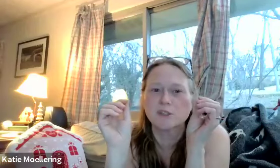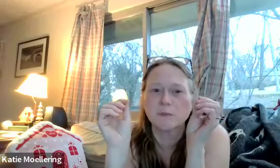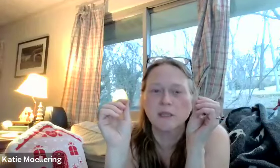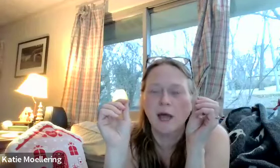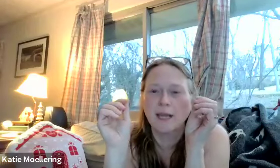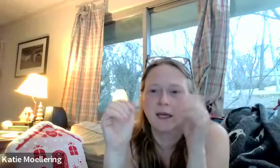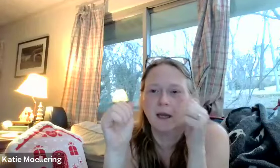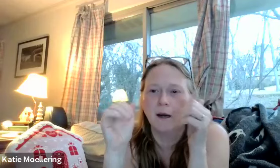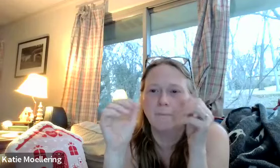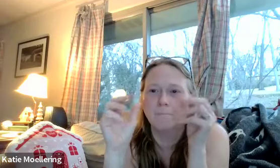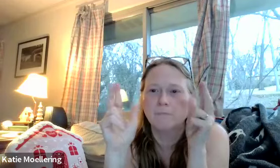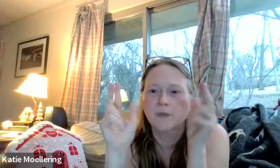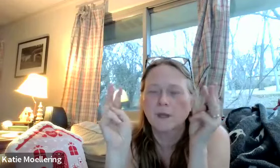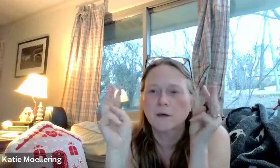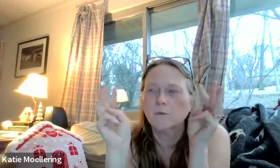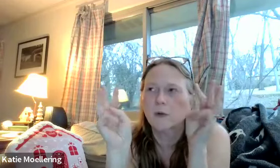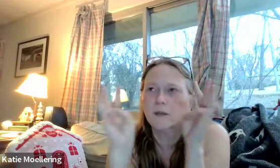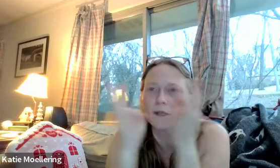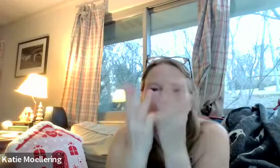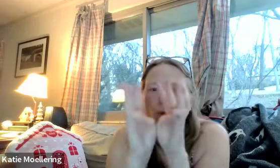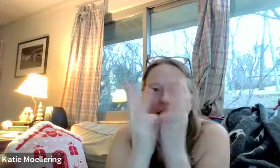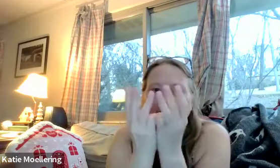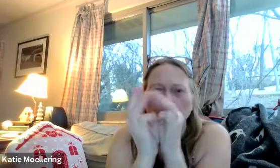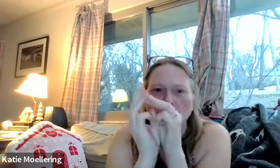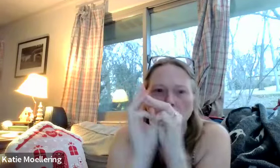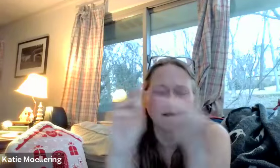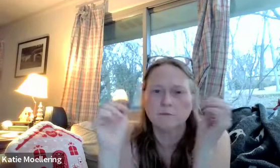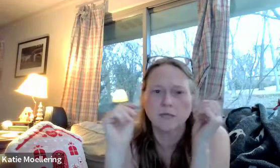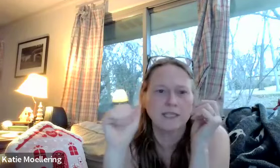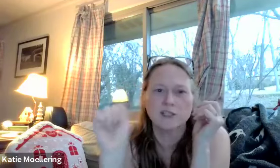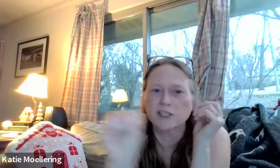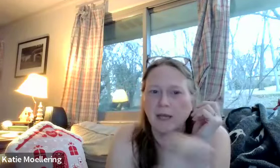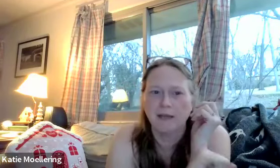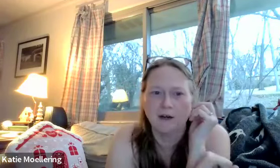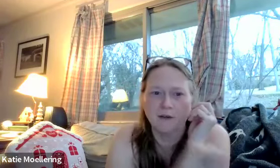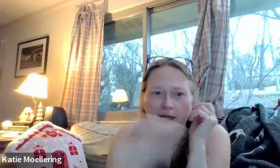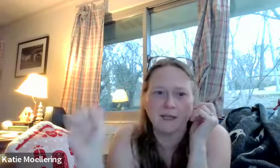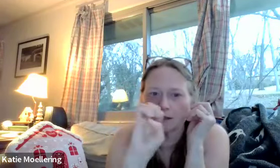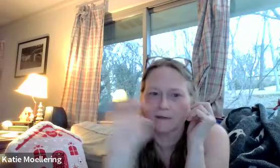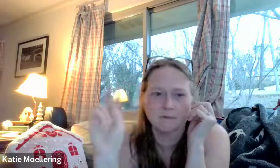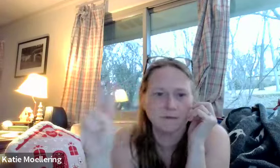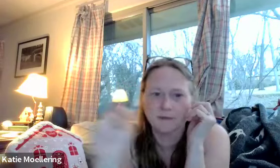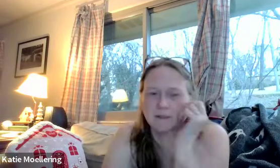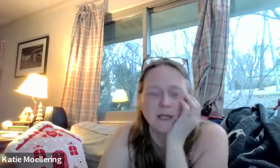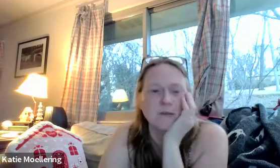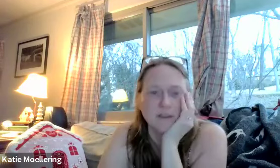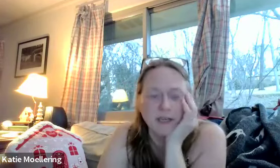just be like, what, like weather, and then just spell out like,